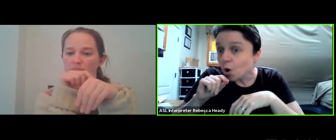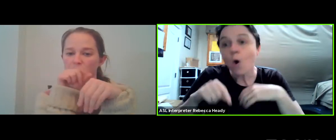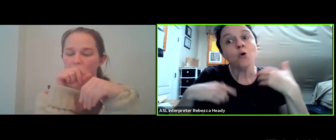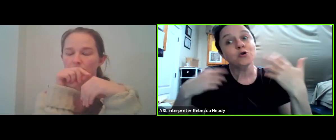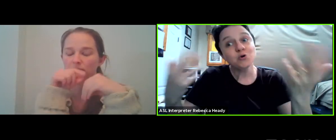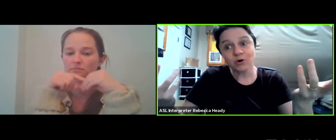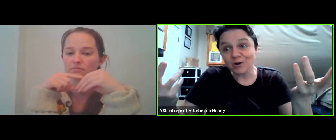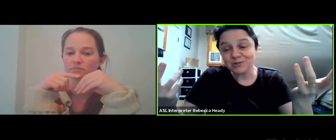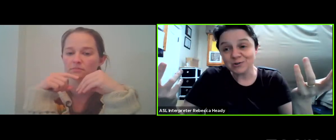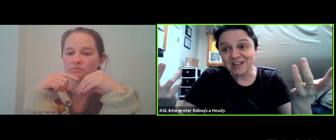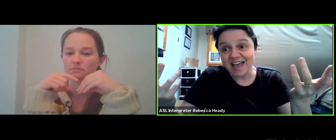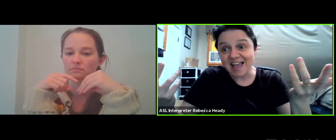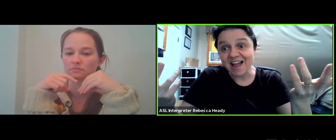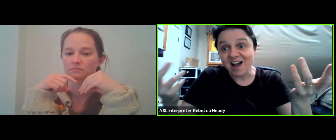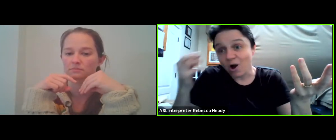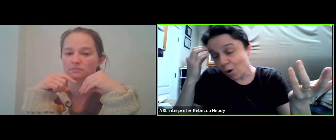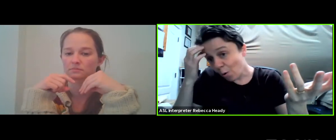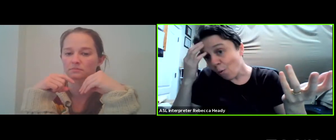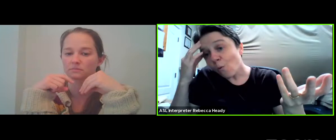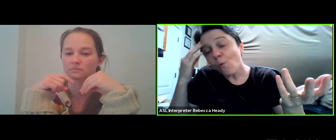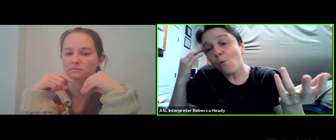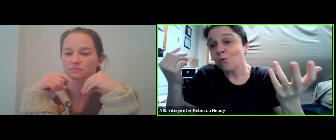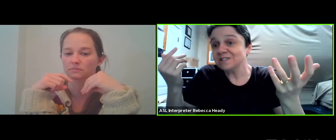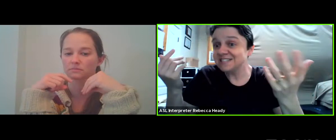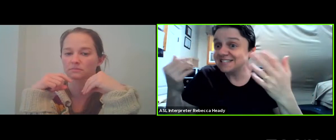birds. You could also say,